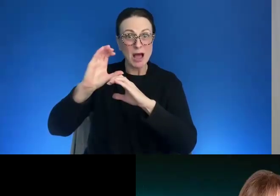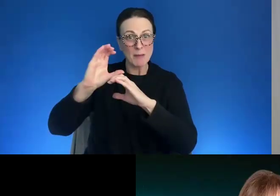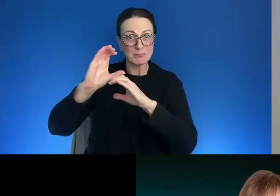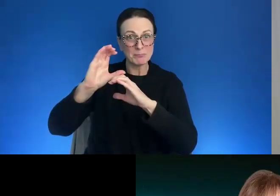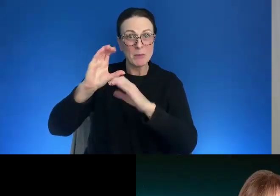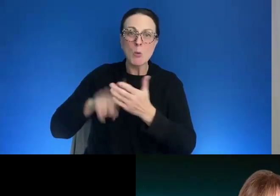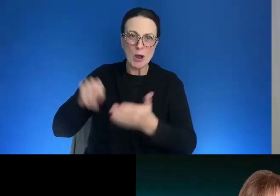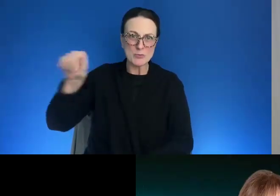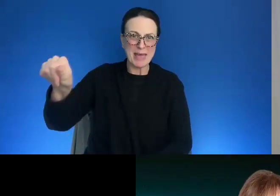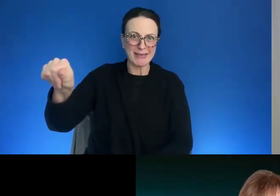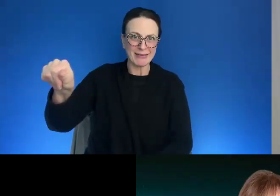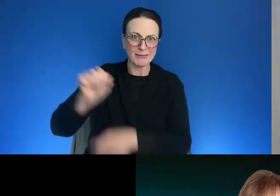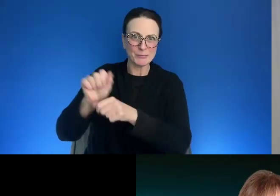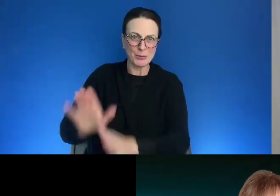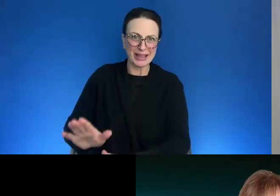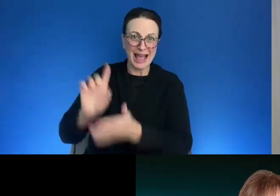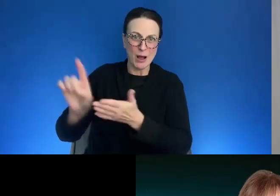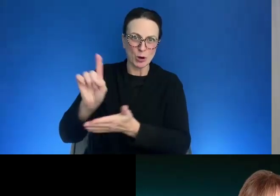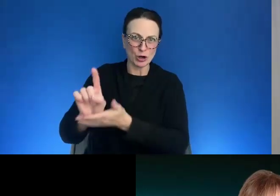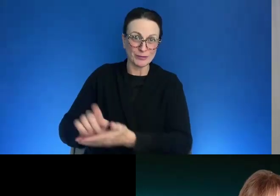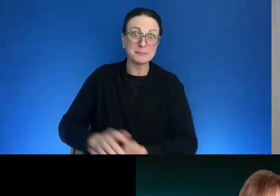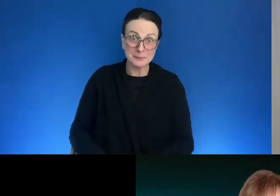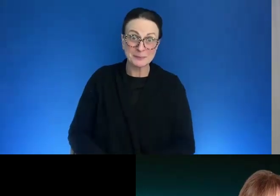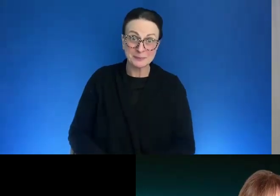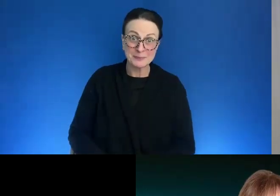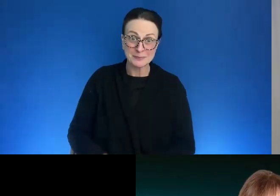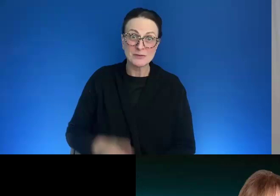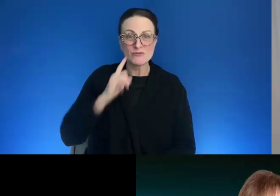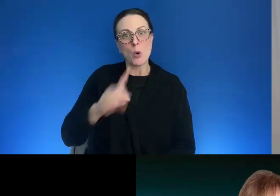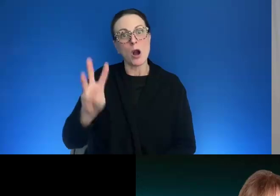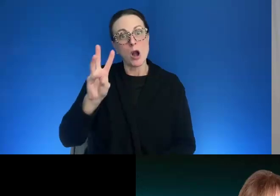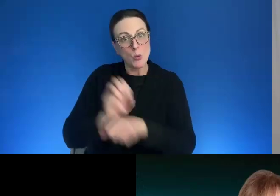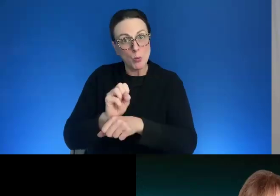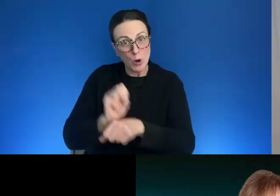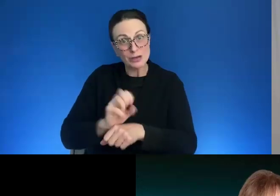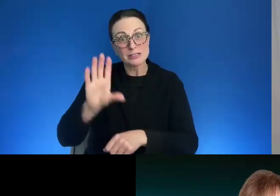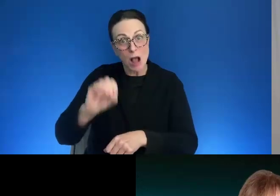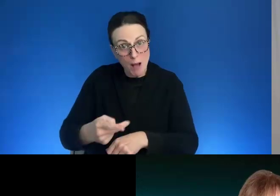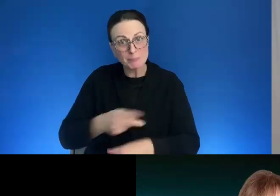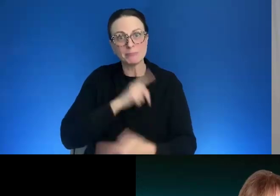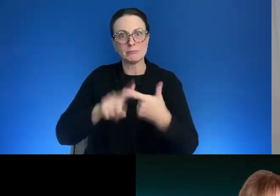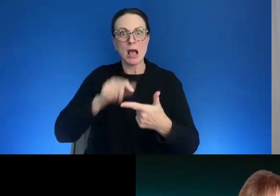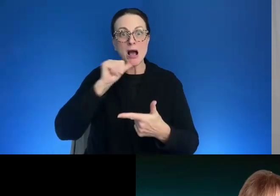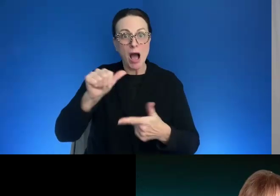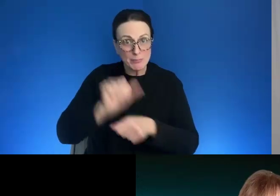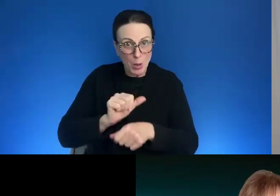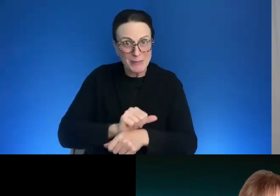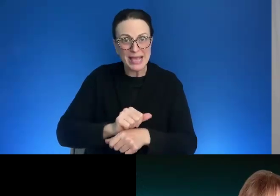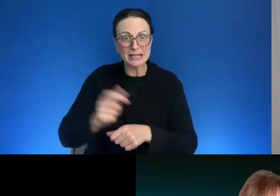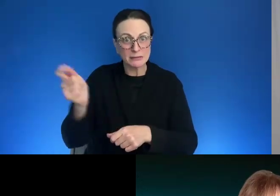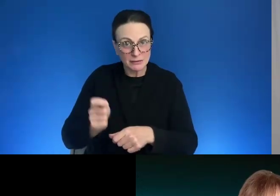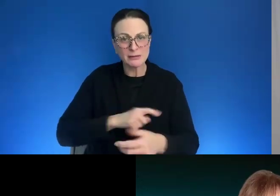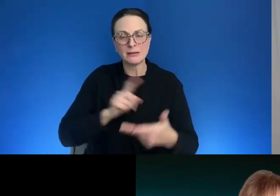of whatever you pay your employees hourly to cover the workers' comp, unemployment, and matching state and federal